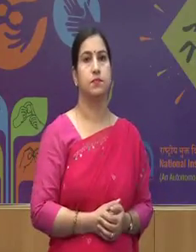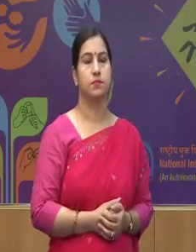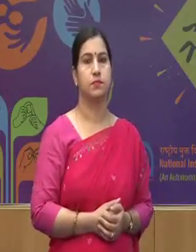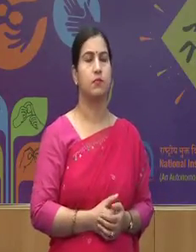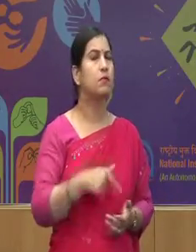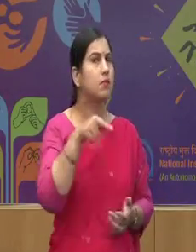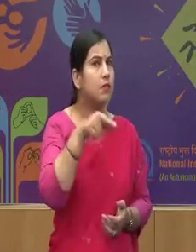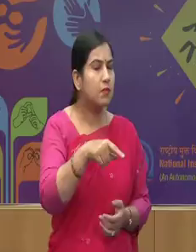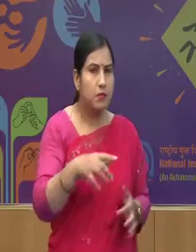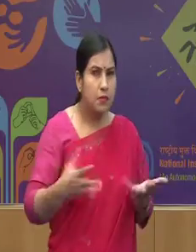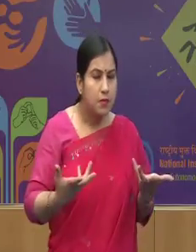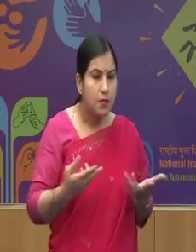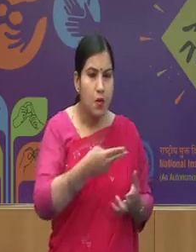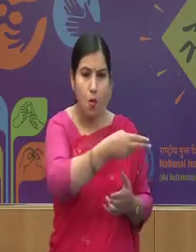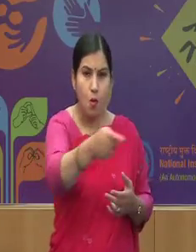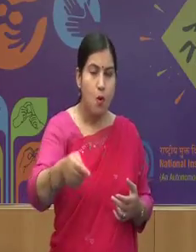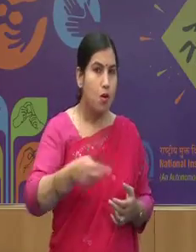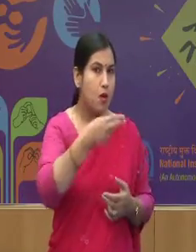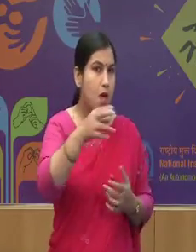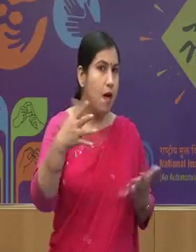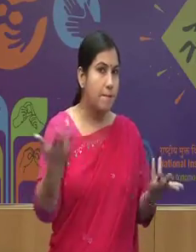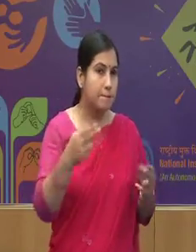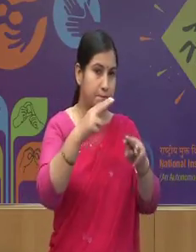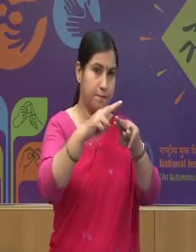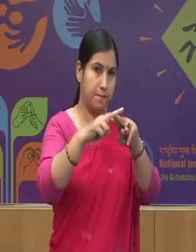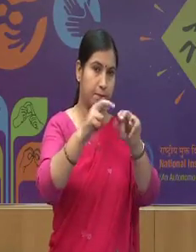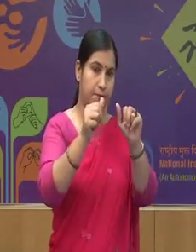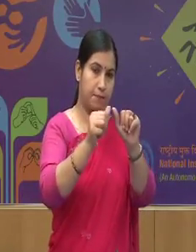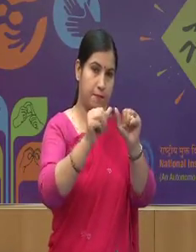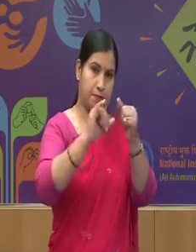where it was known as fascism.